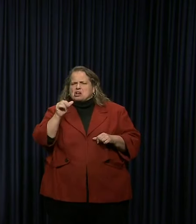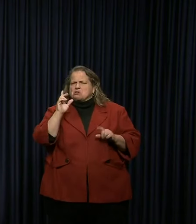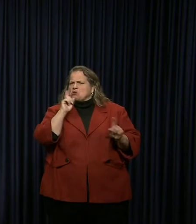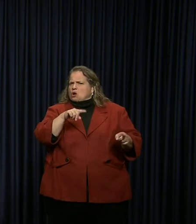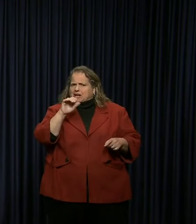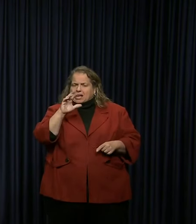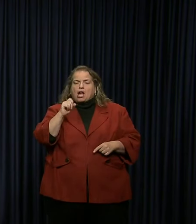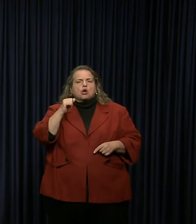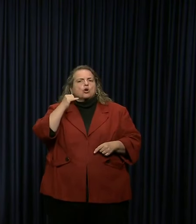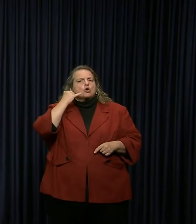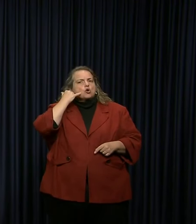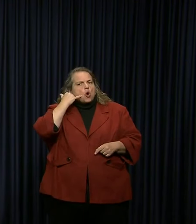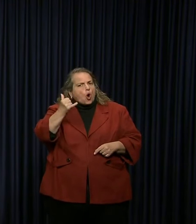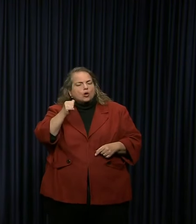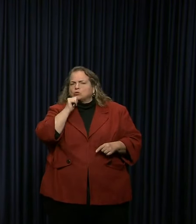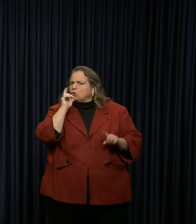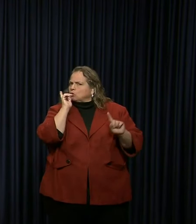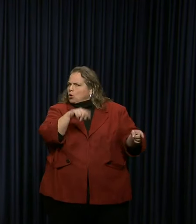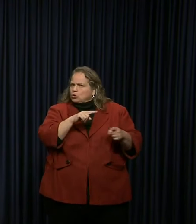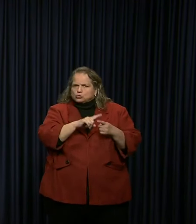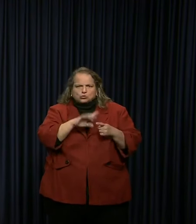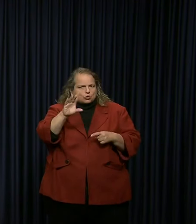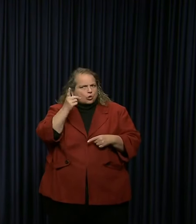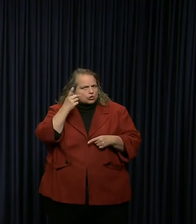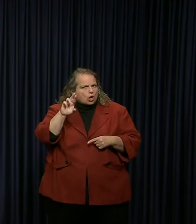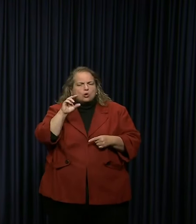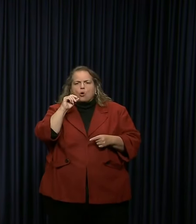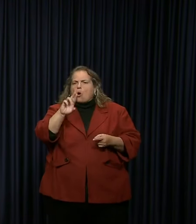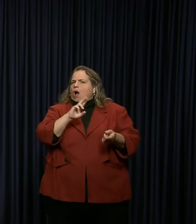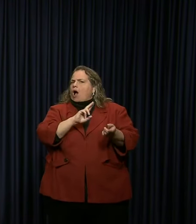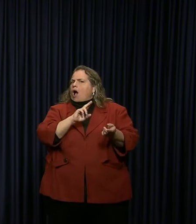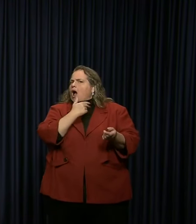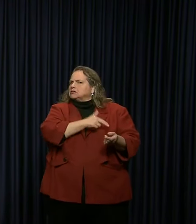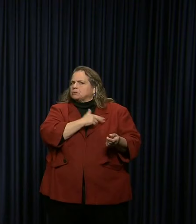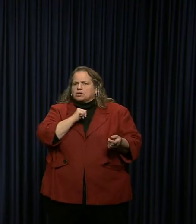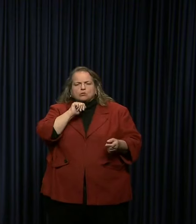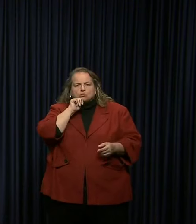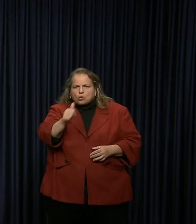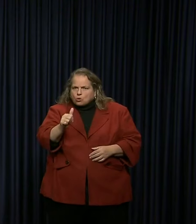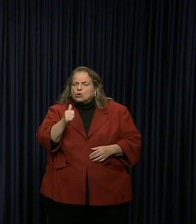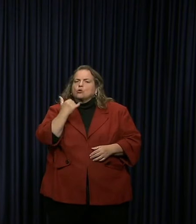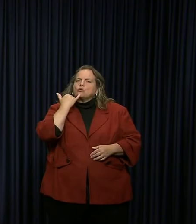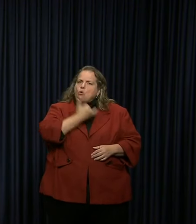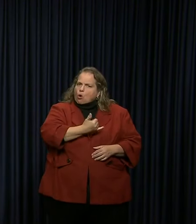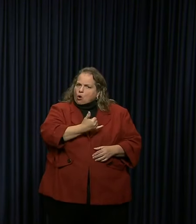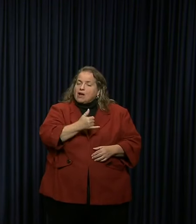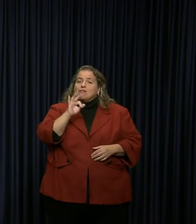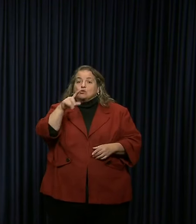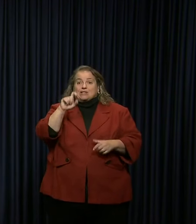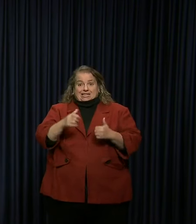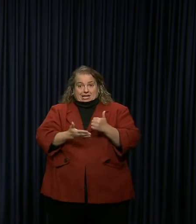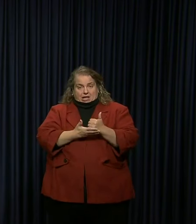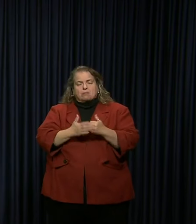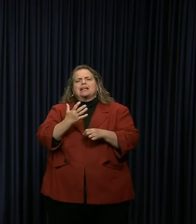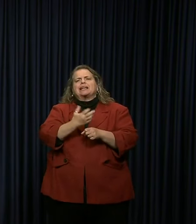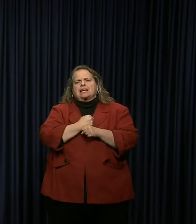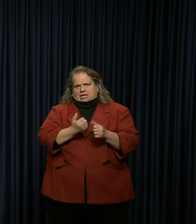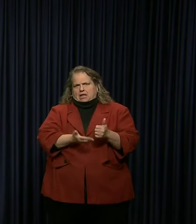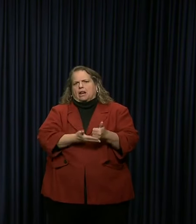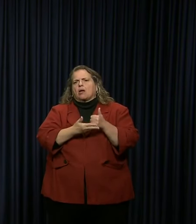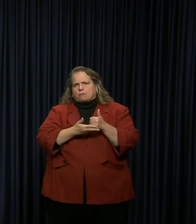care, call. Don't go to your health care provider. But last, if you need help, make sure you get it. There are